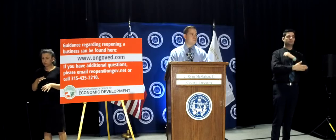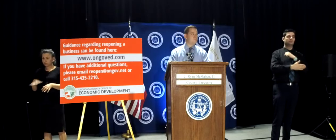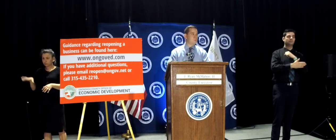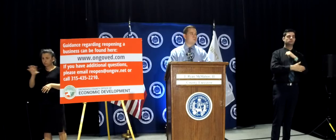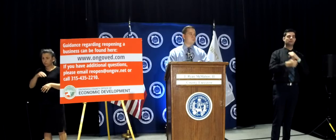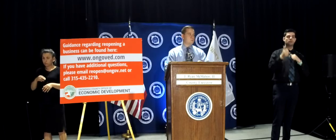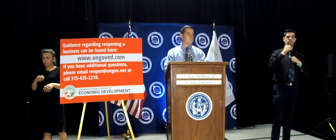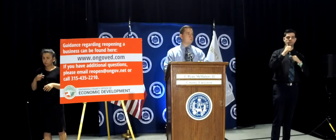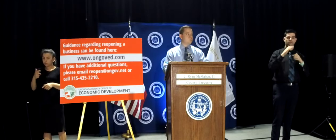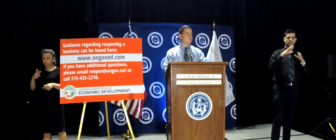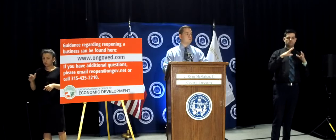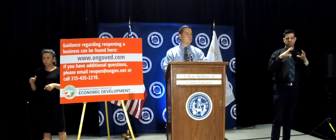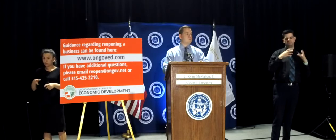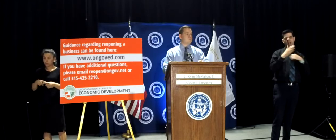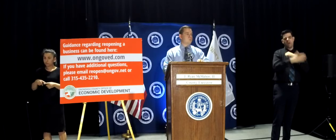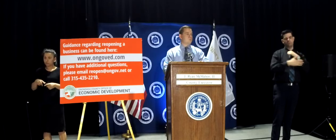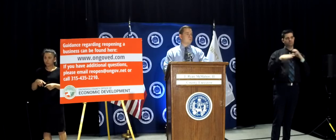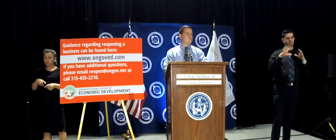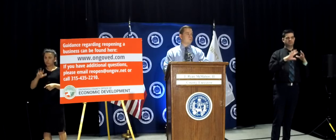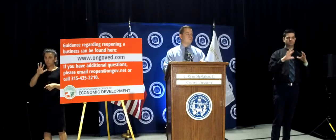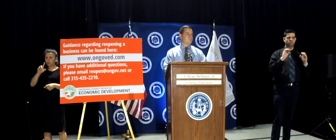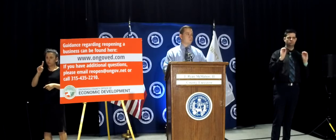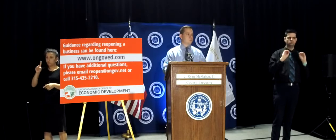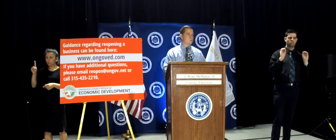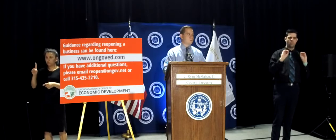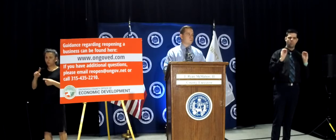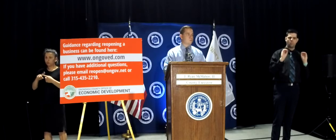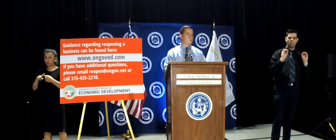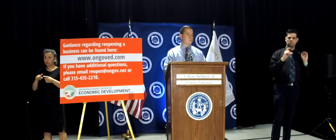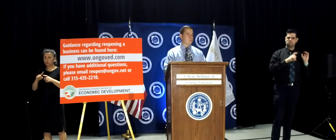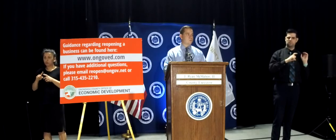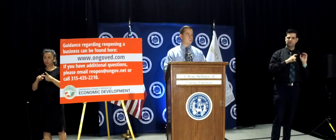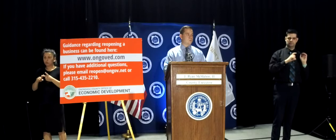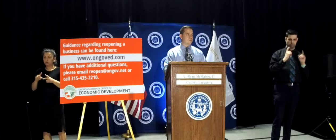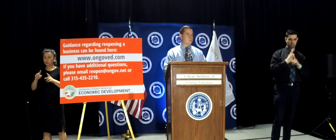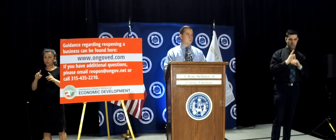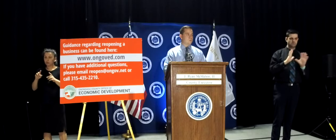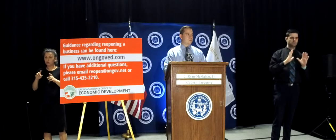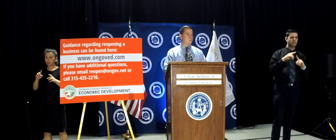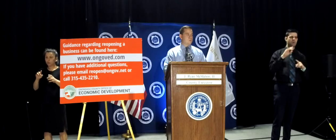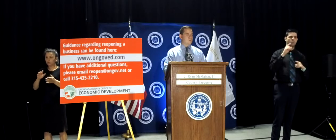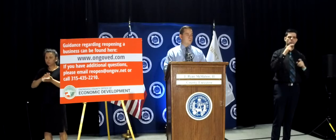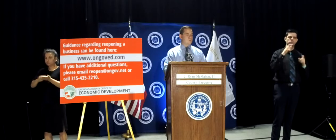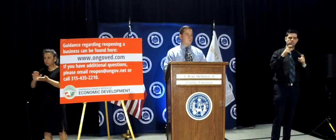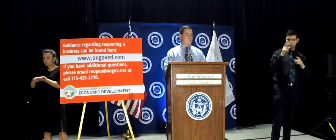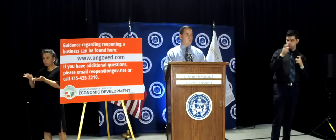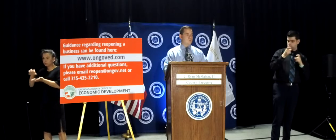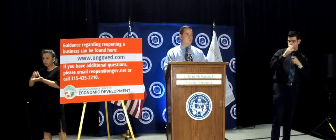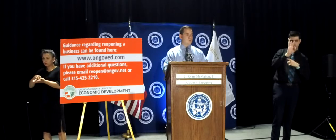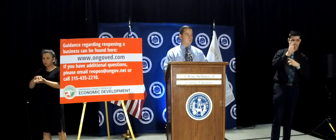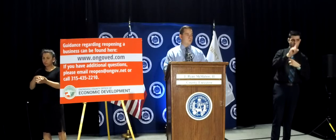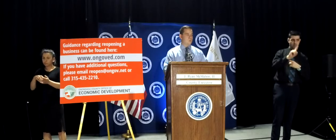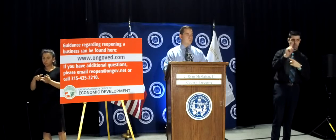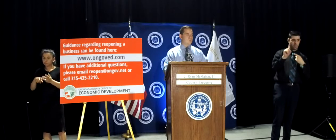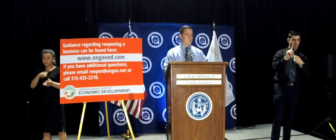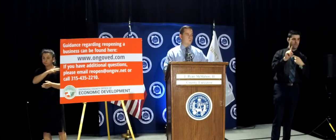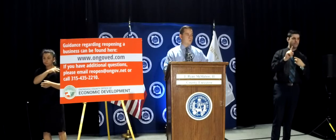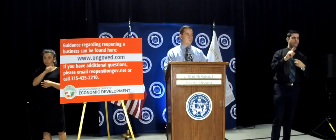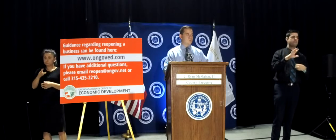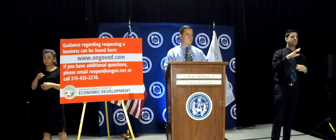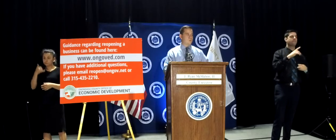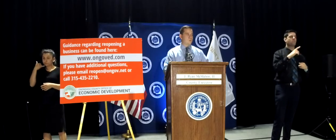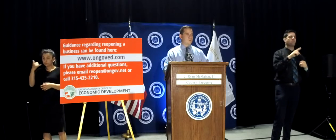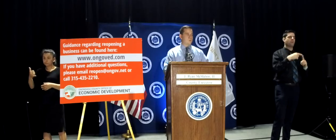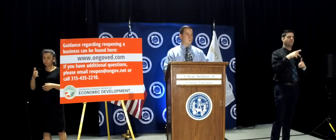center. And are you starting to think about those things? For example, often when people call 911, they don't necessarily need a